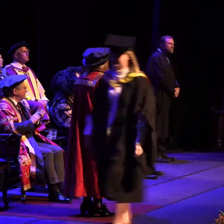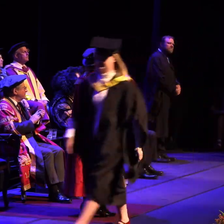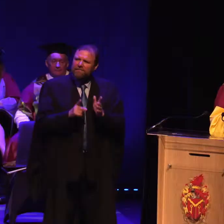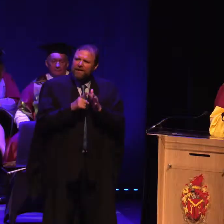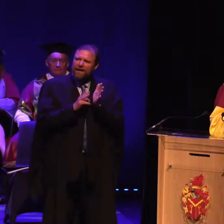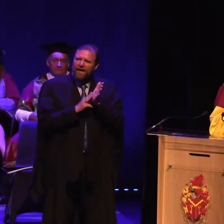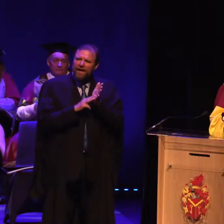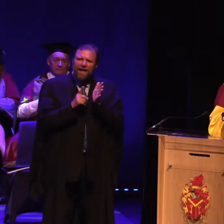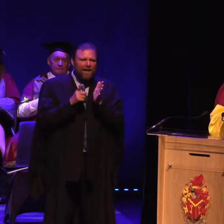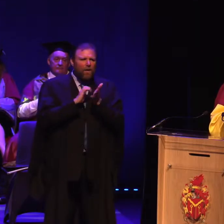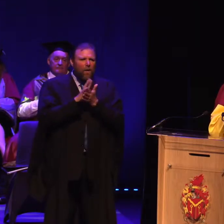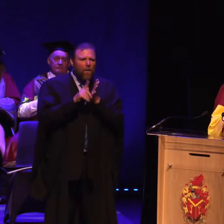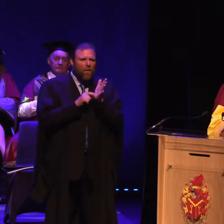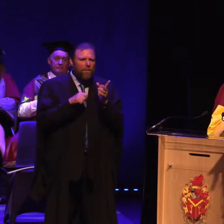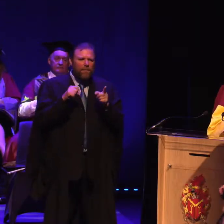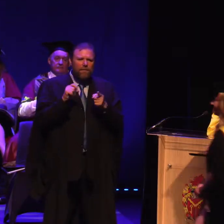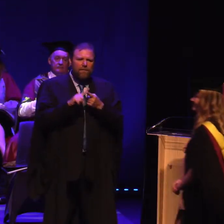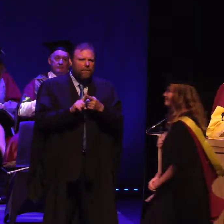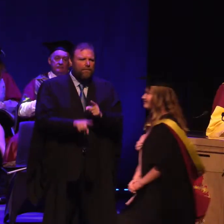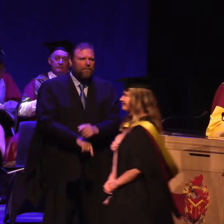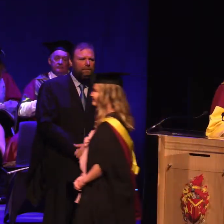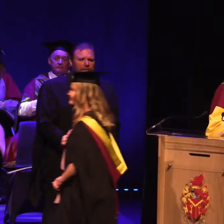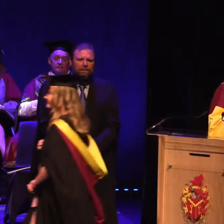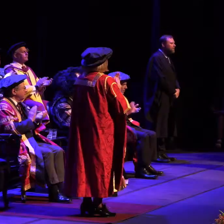Emily Holmes.